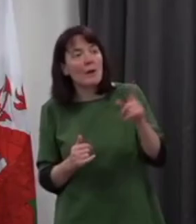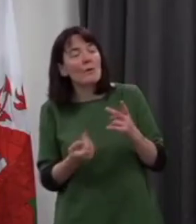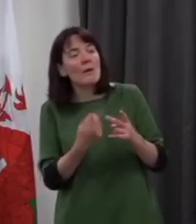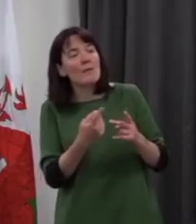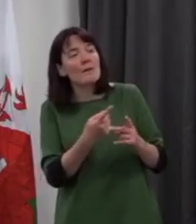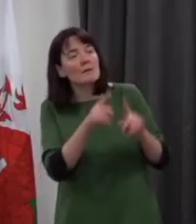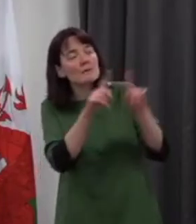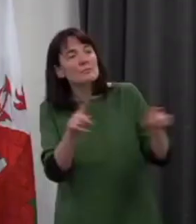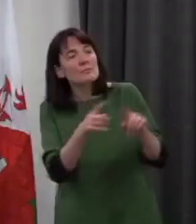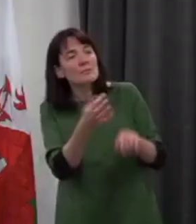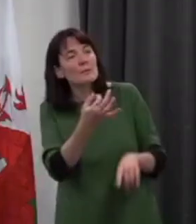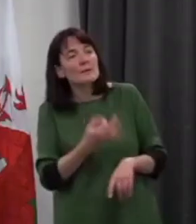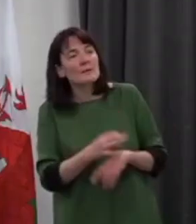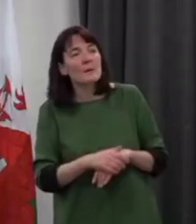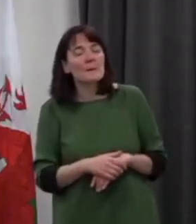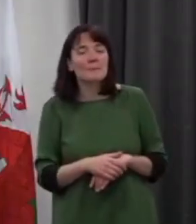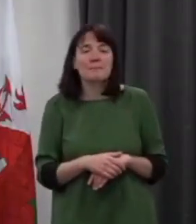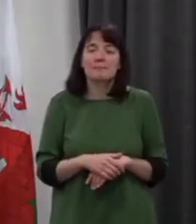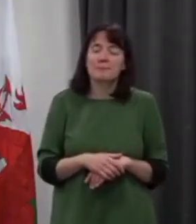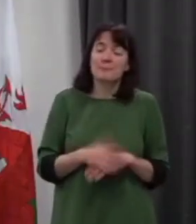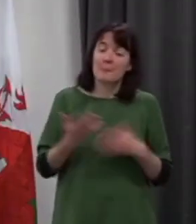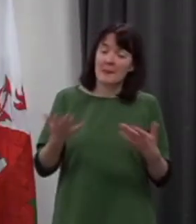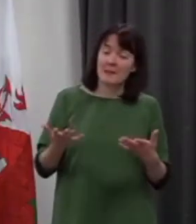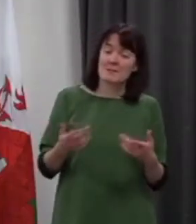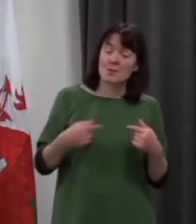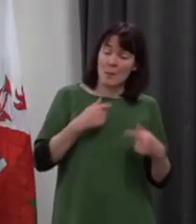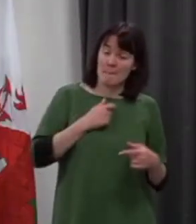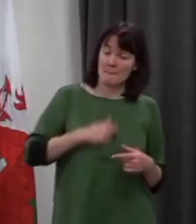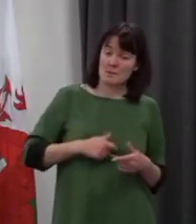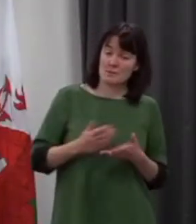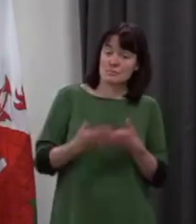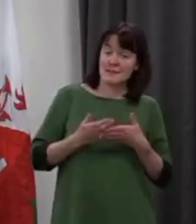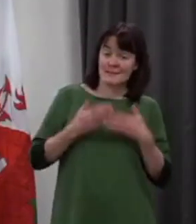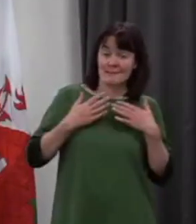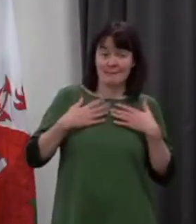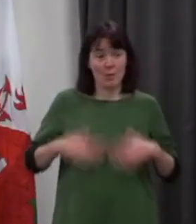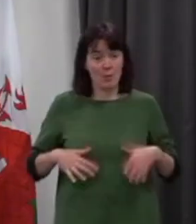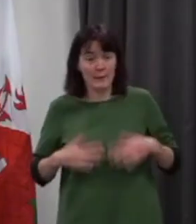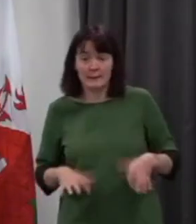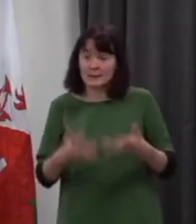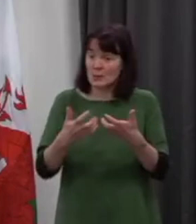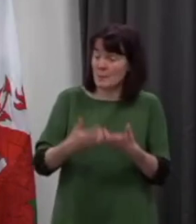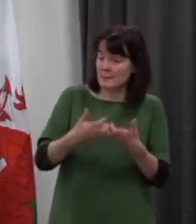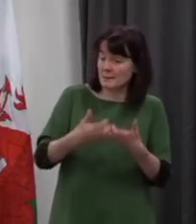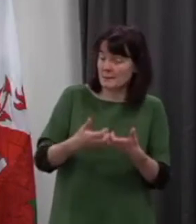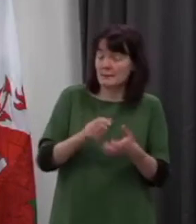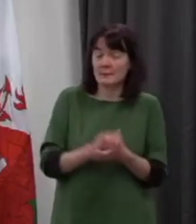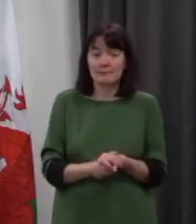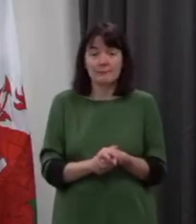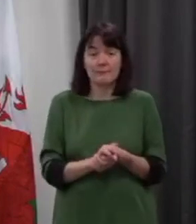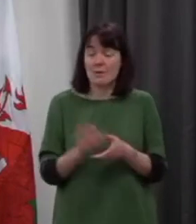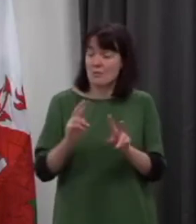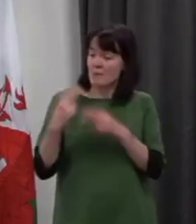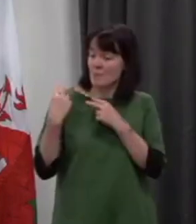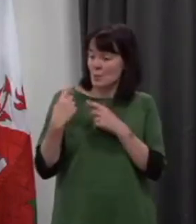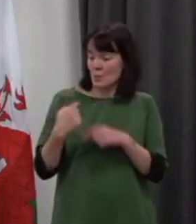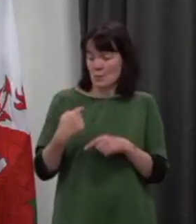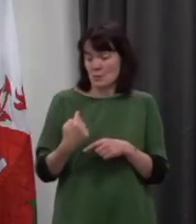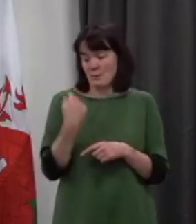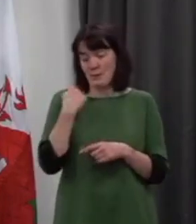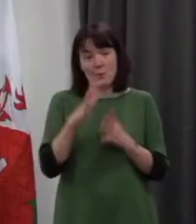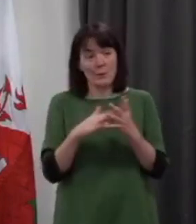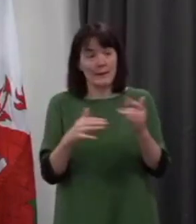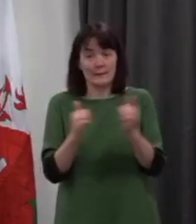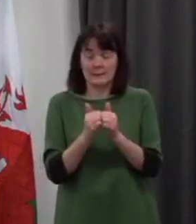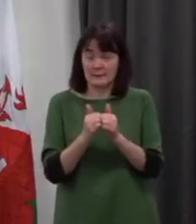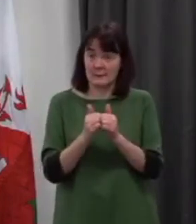provision, there is the rapid review of PPE provision that I referred to on the weekend. All 4 nations are undertaking a